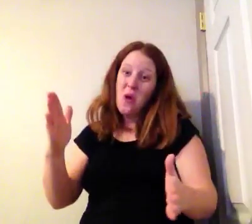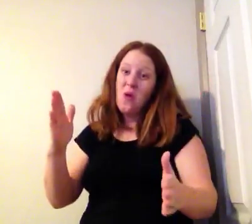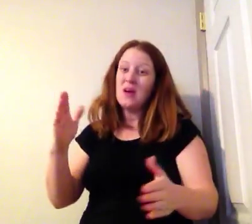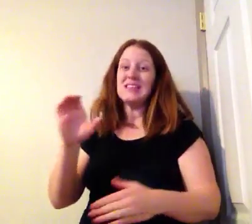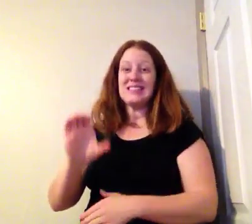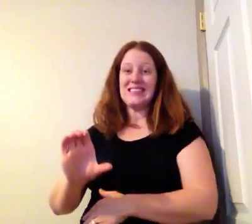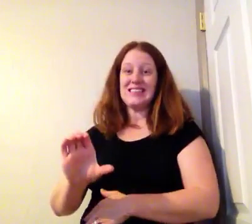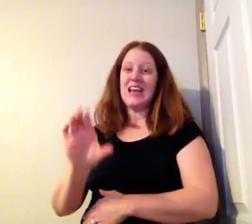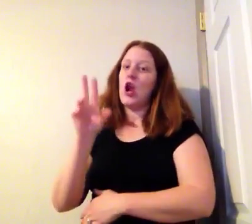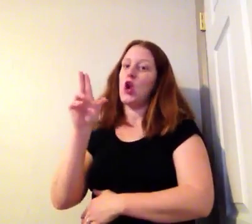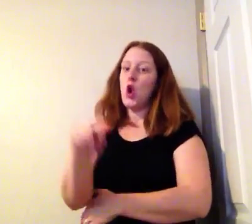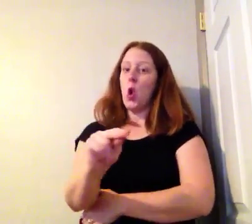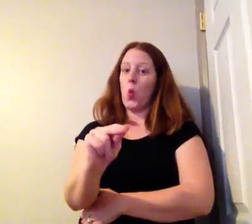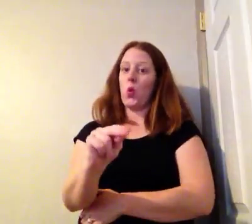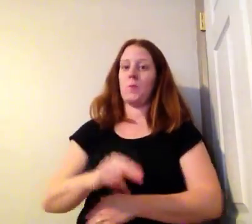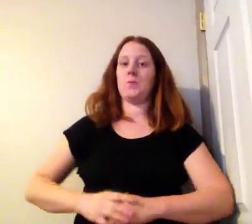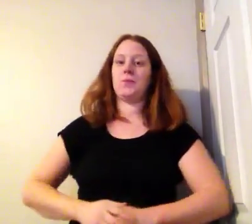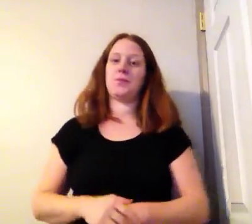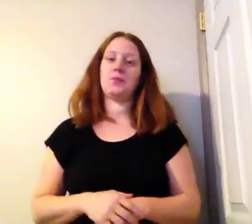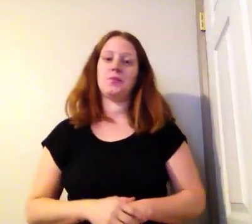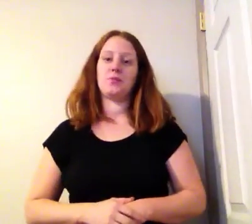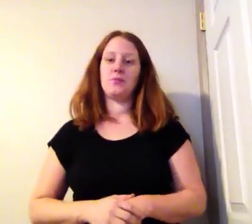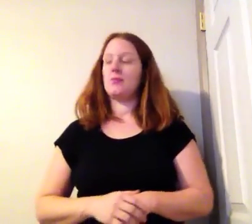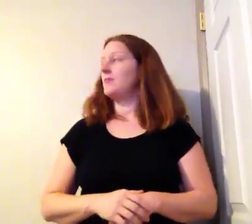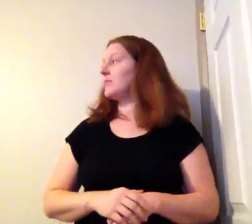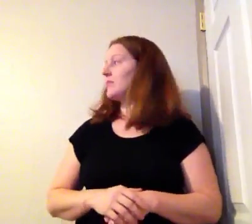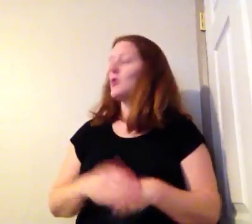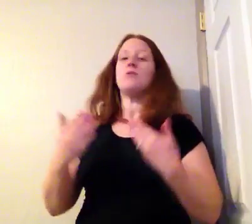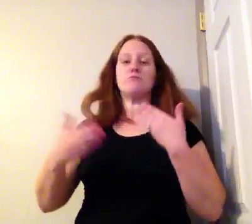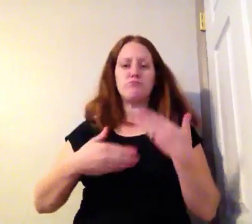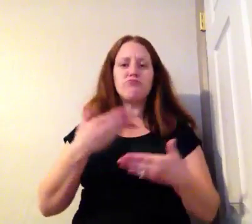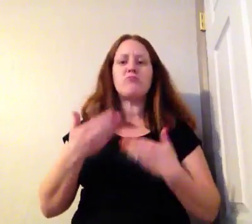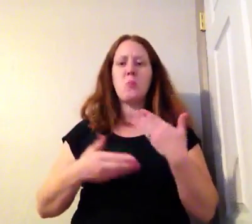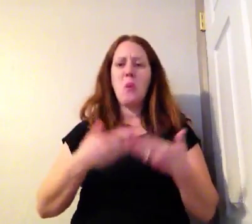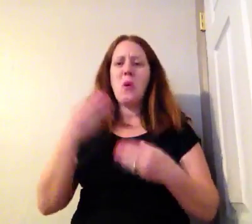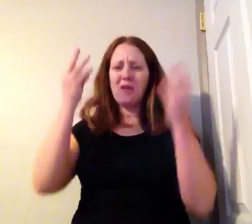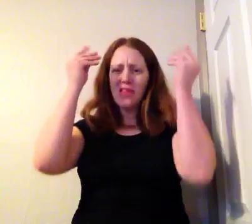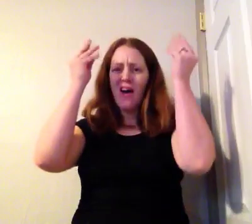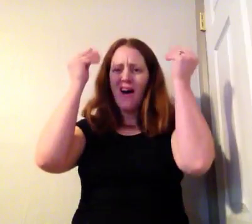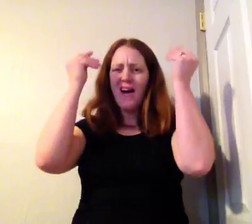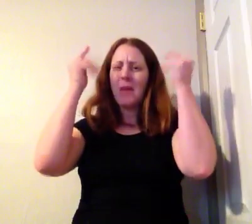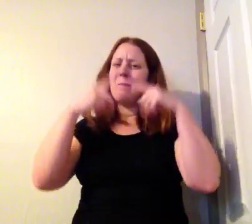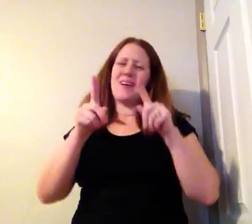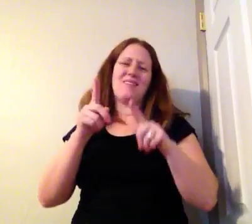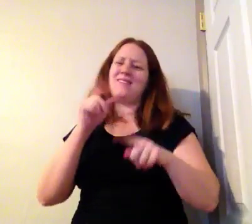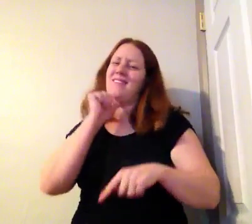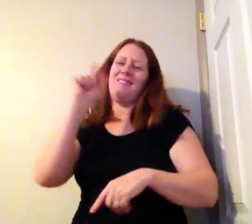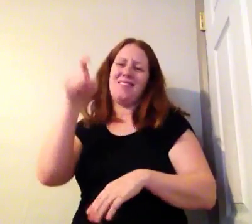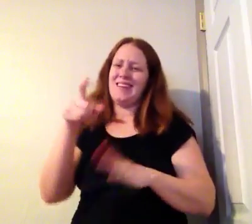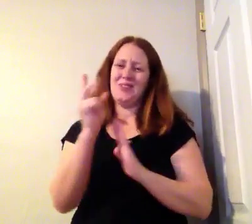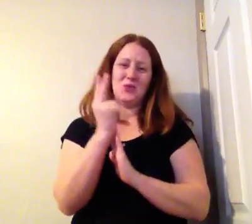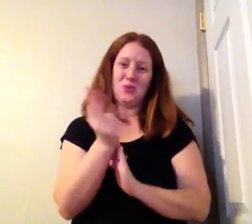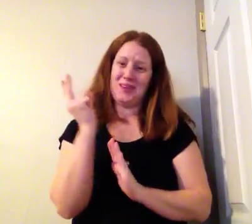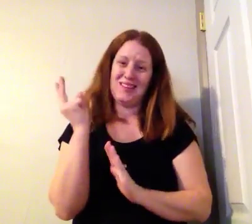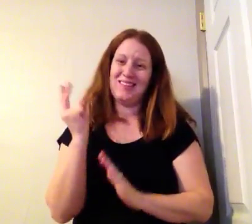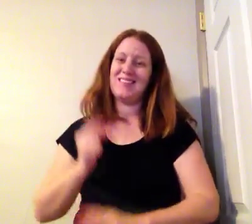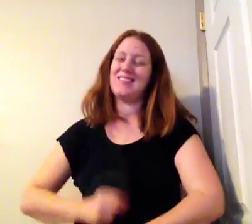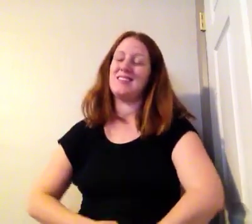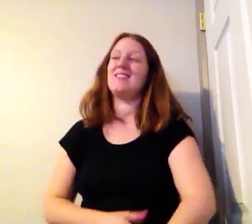So that's a longer thought process, but I'm not going to give you 2 minutes for this, okay? I just want to see how many people have iClickers. And this